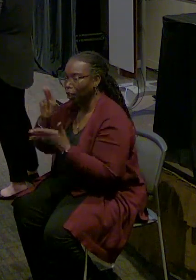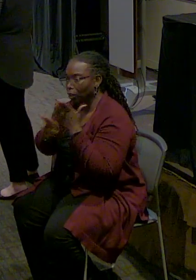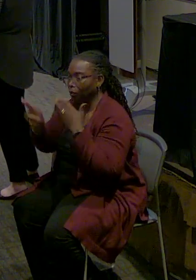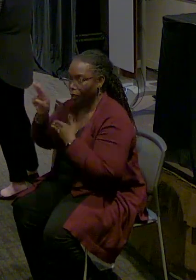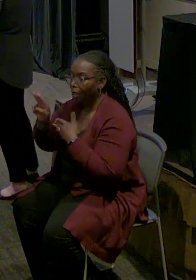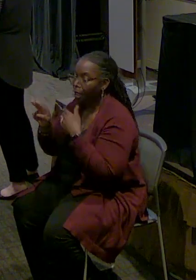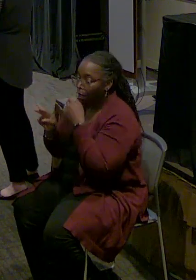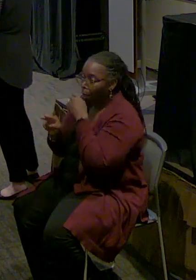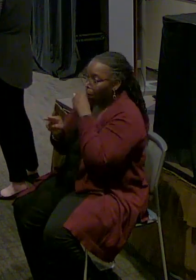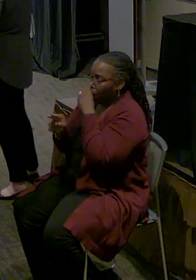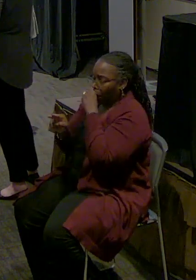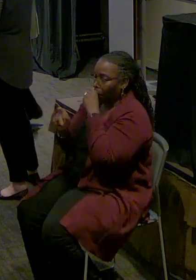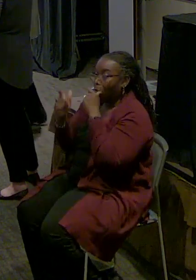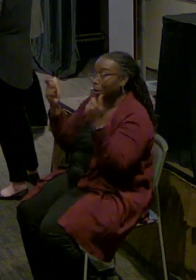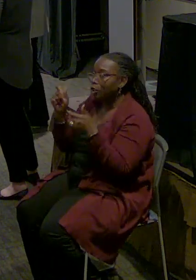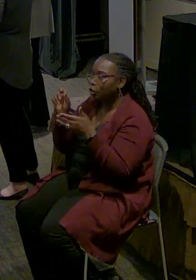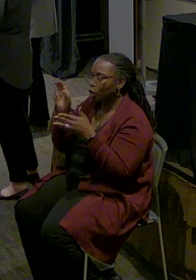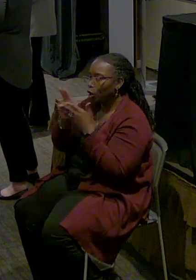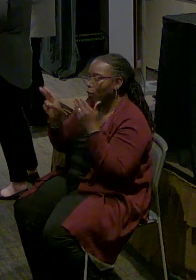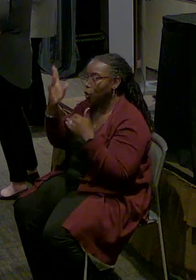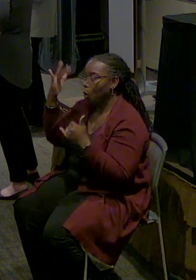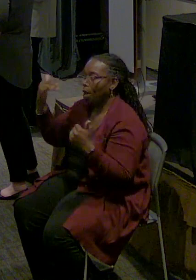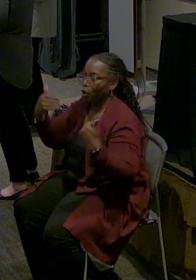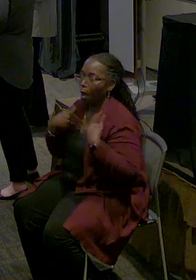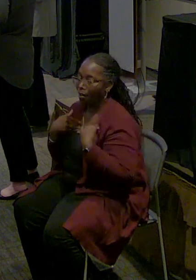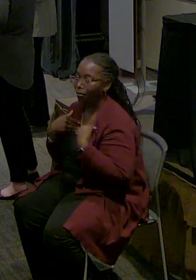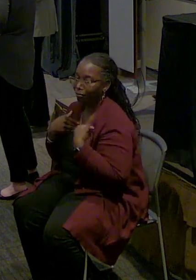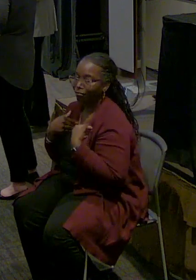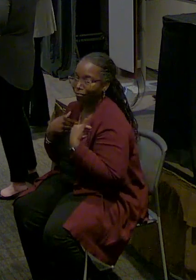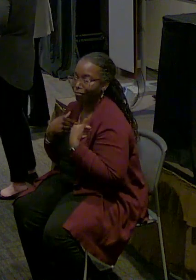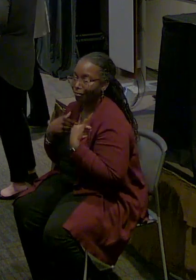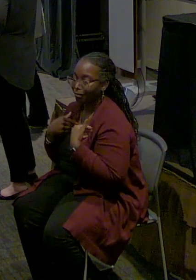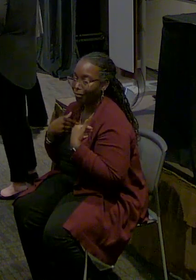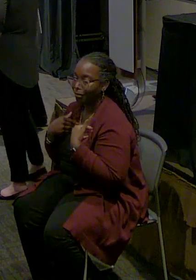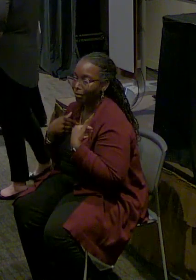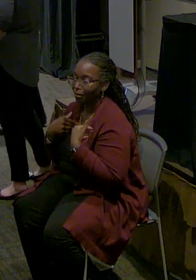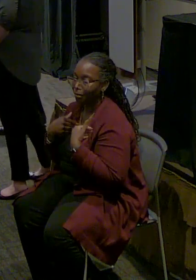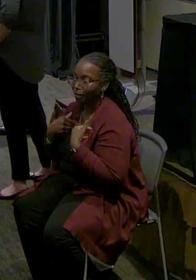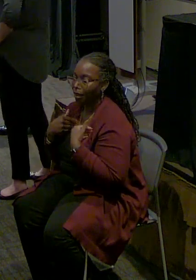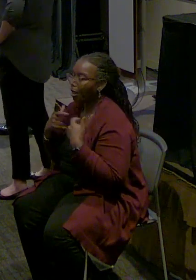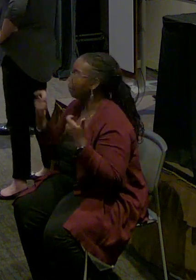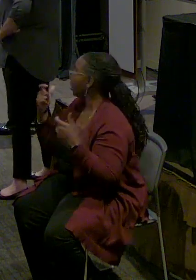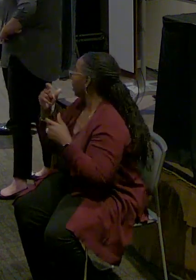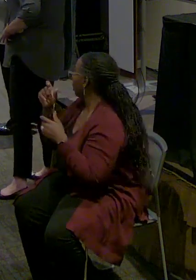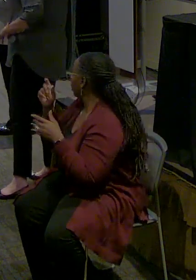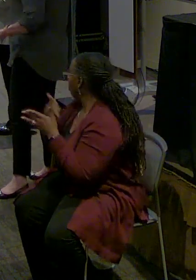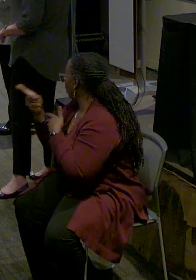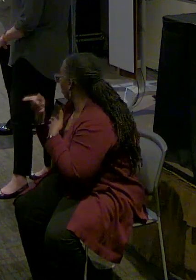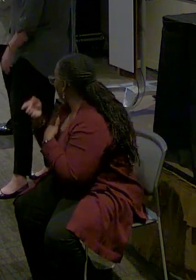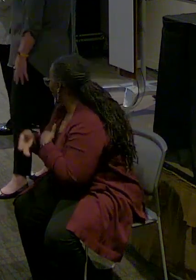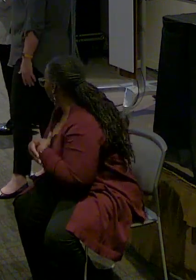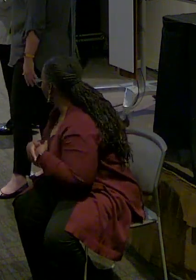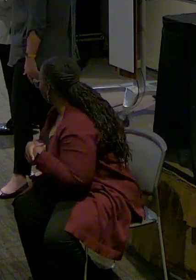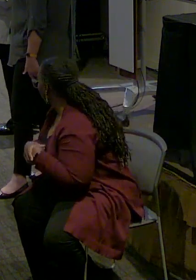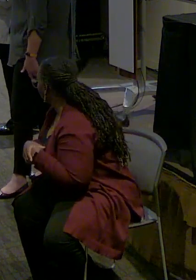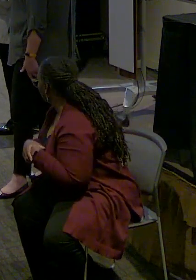university there, so that might make sense why you would have a robust program there.